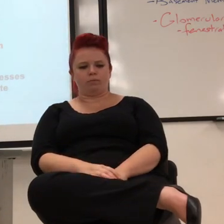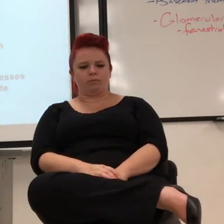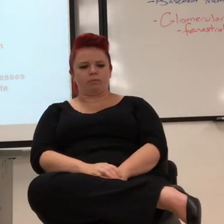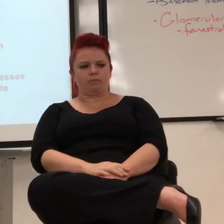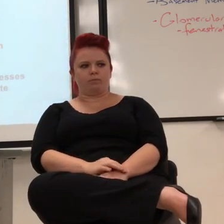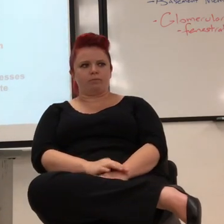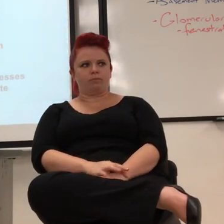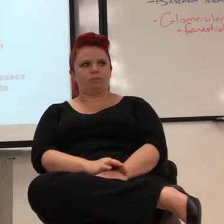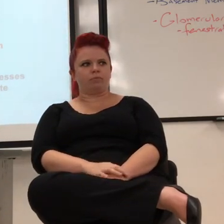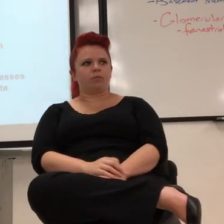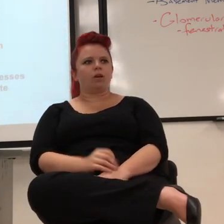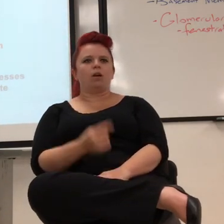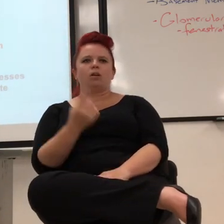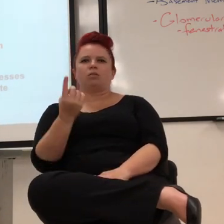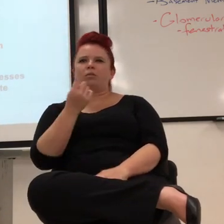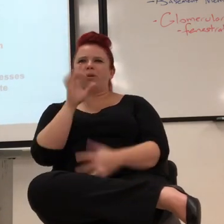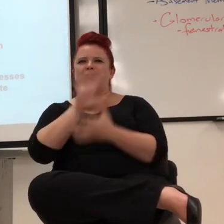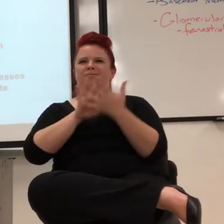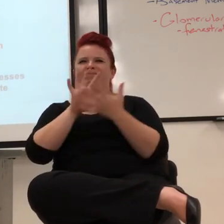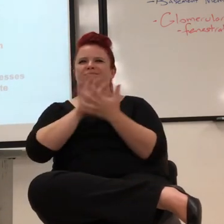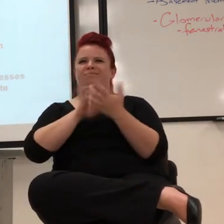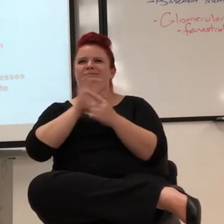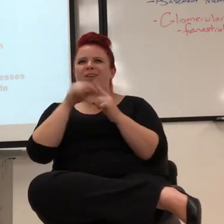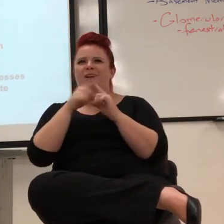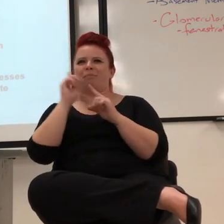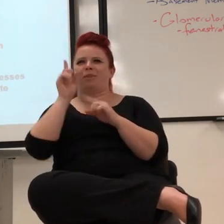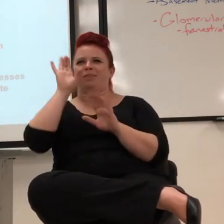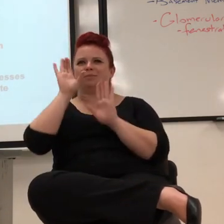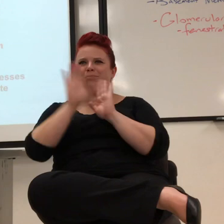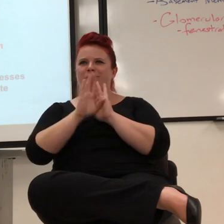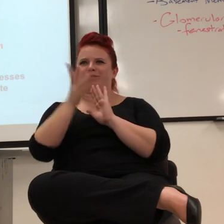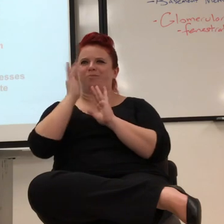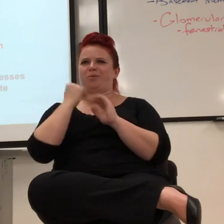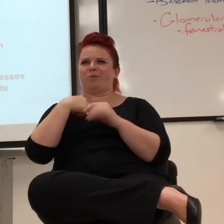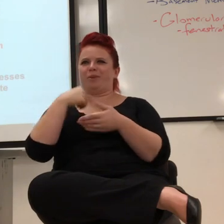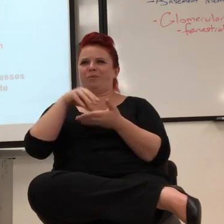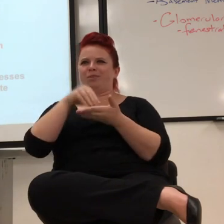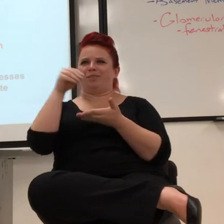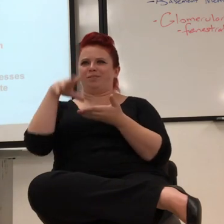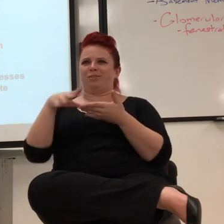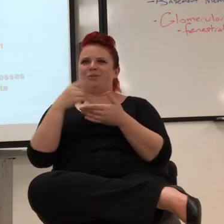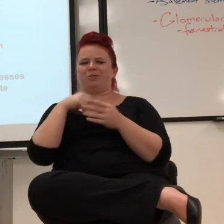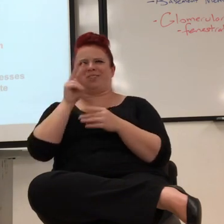So I've always been confused about this picture. I remember when I first looked at it as a student,